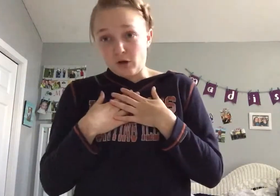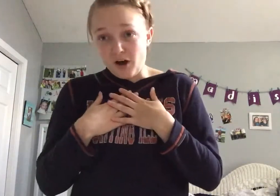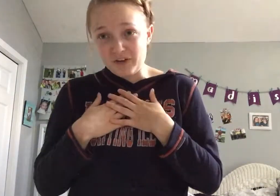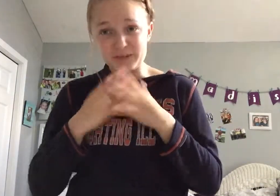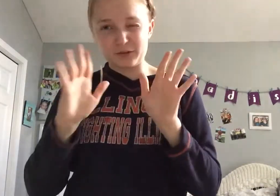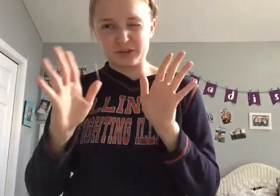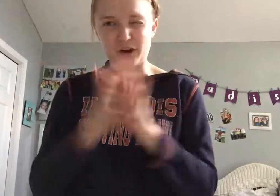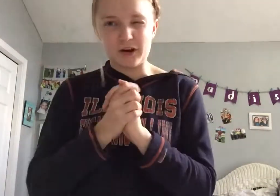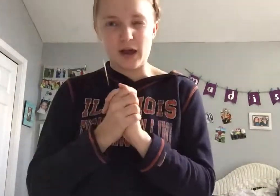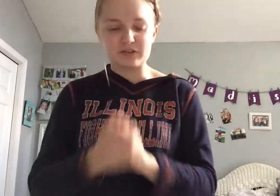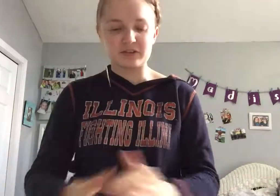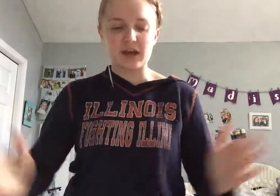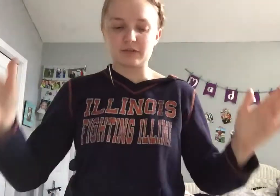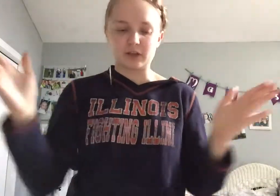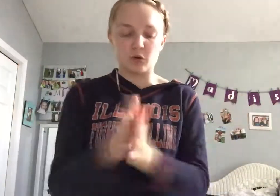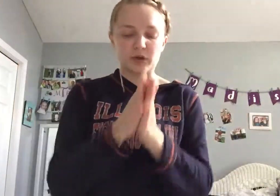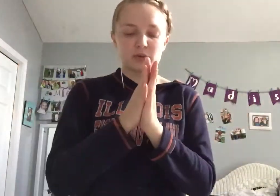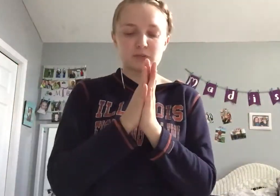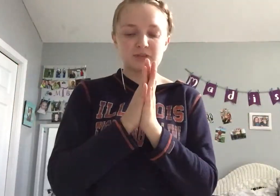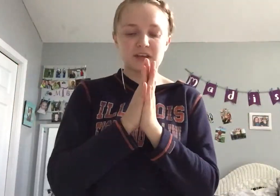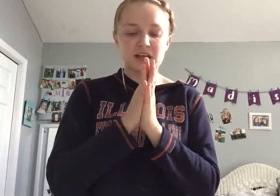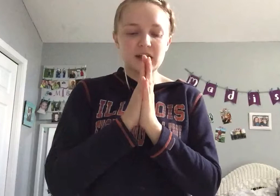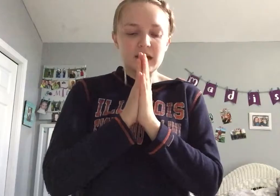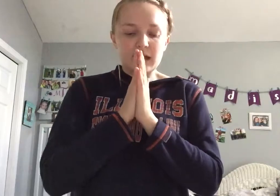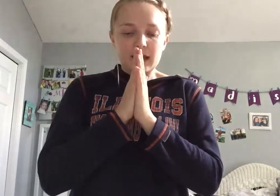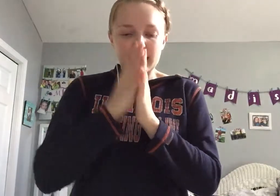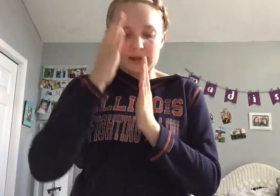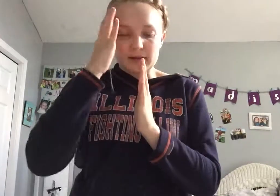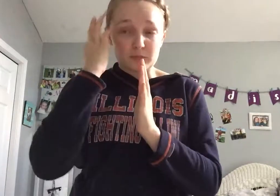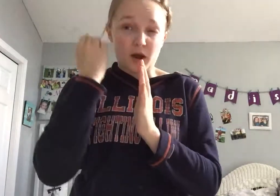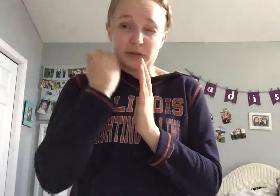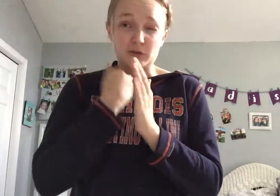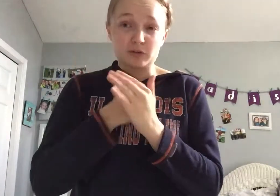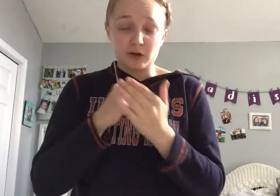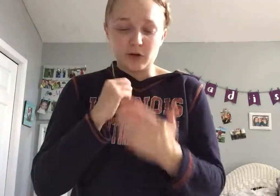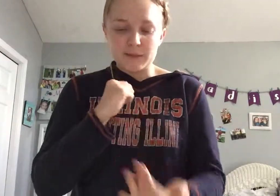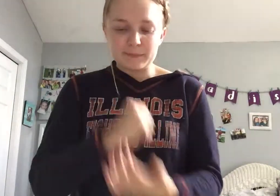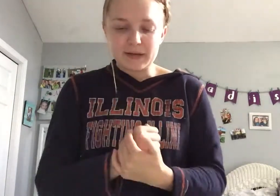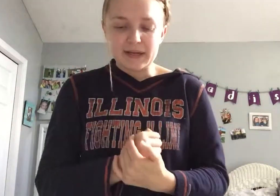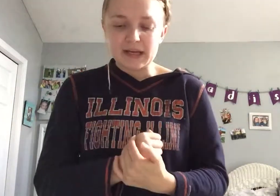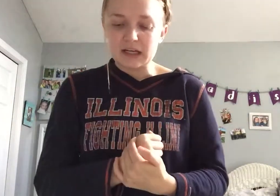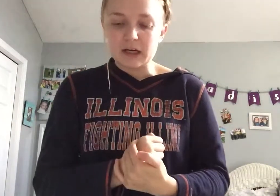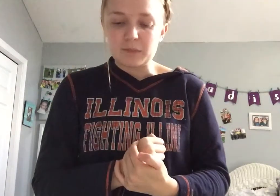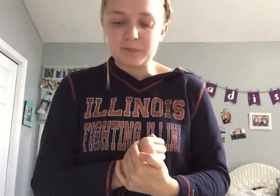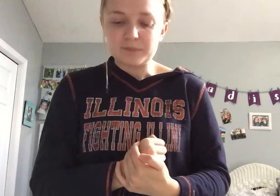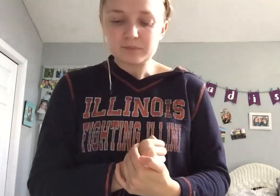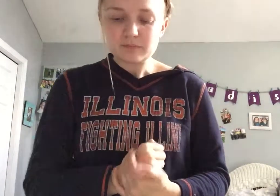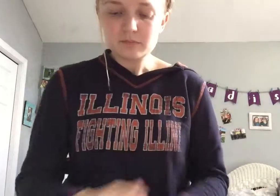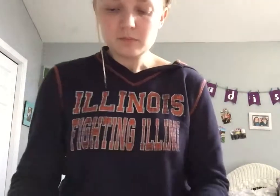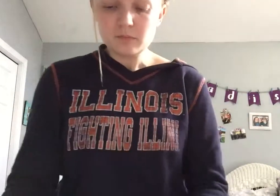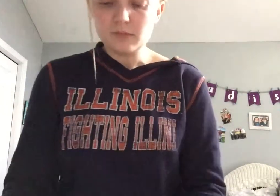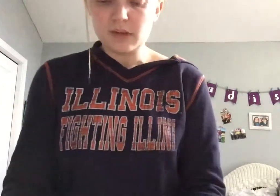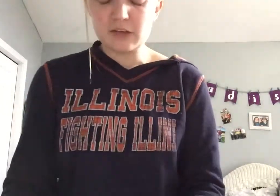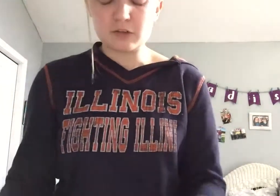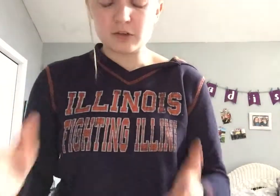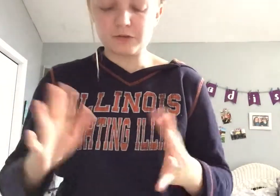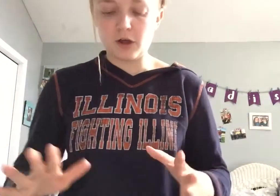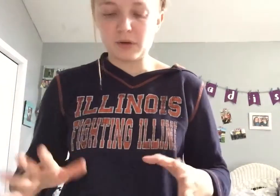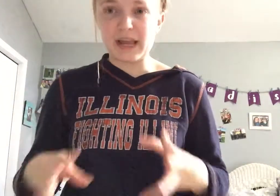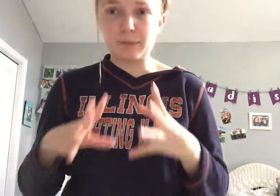off. I'm so sorry. I was just kind of like going with the music, and it probably didn't look that great, but it's going to flow, and April